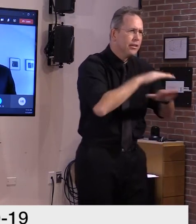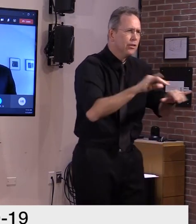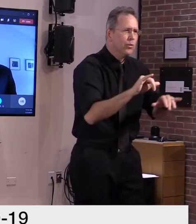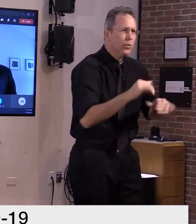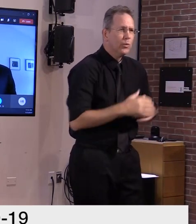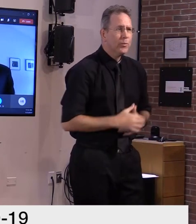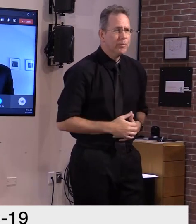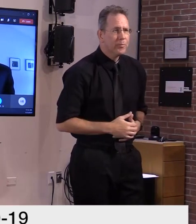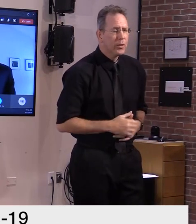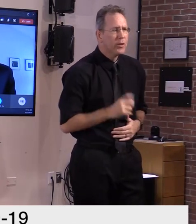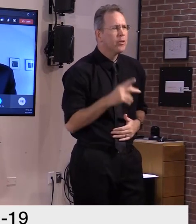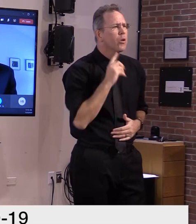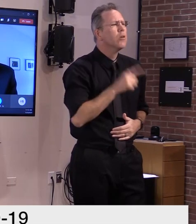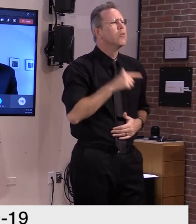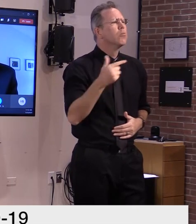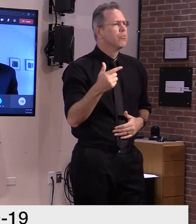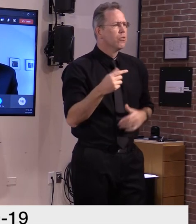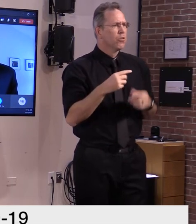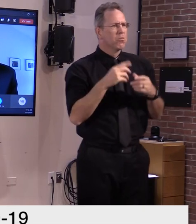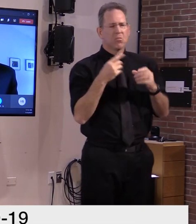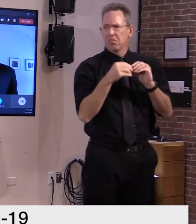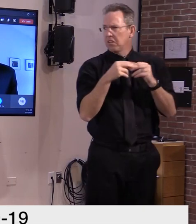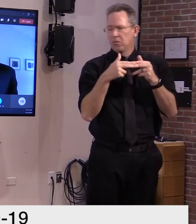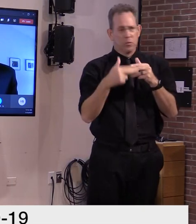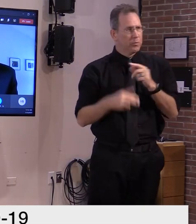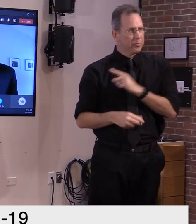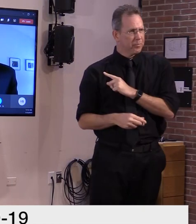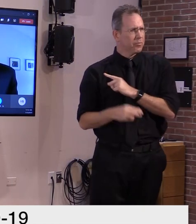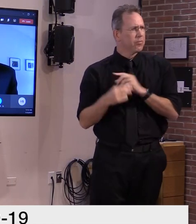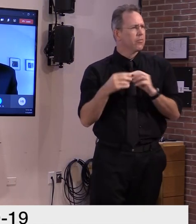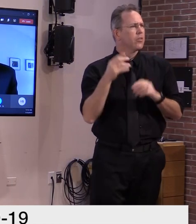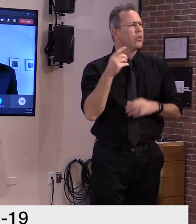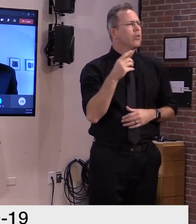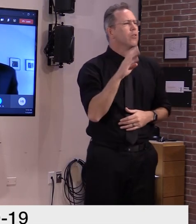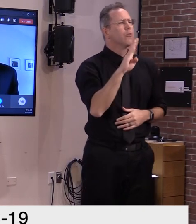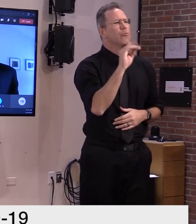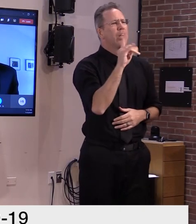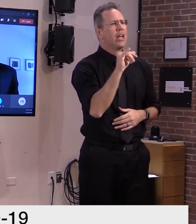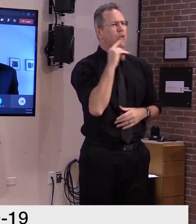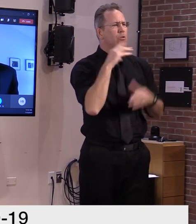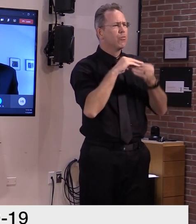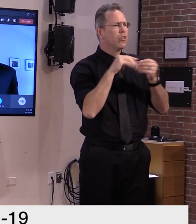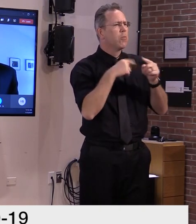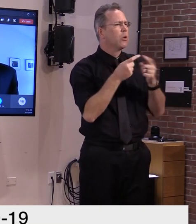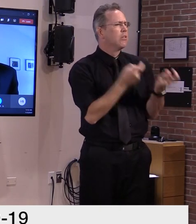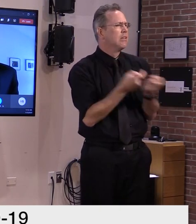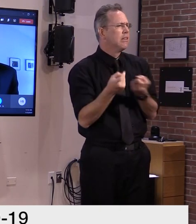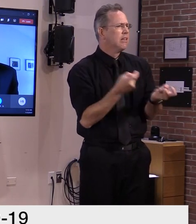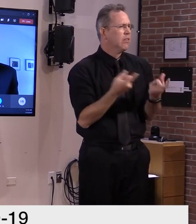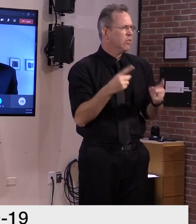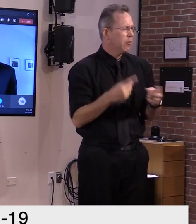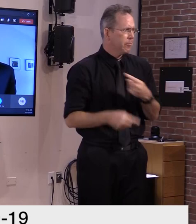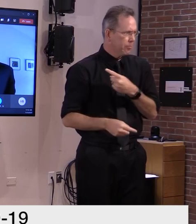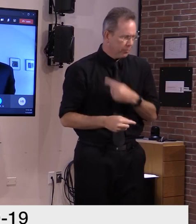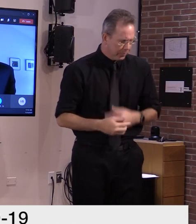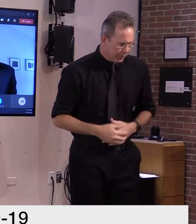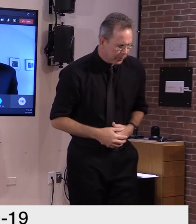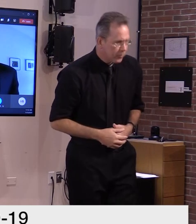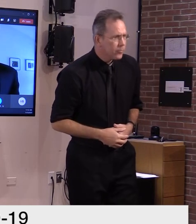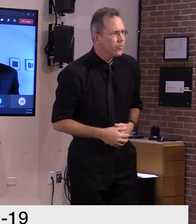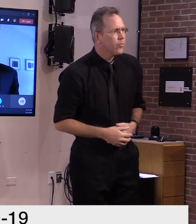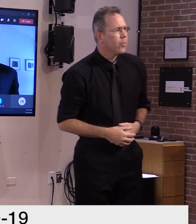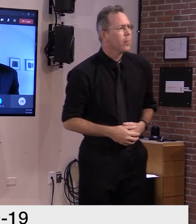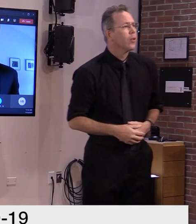Thanks so much, Secretary Moore. Well, snow's on the ground today, so of